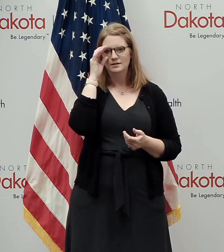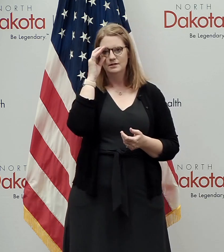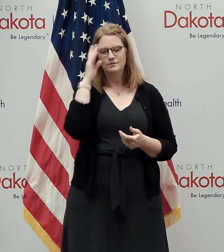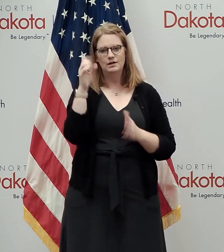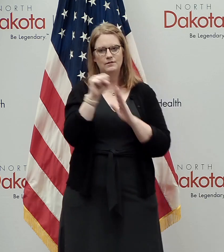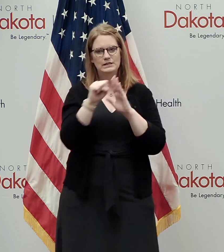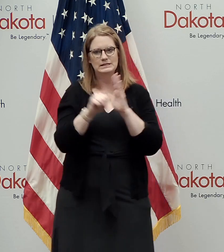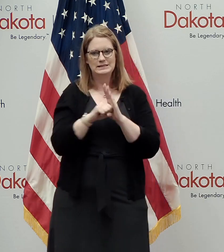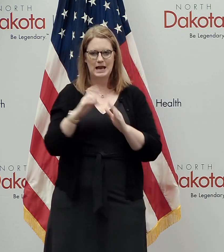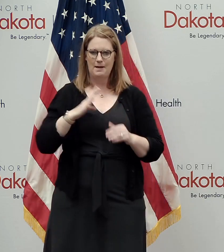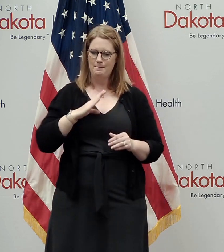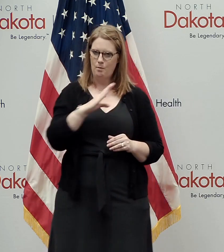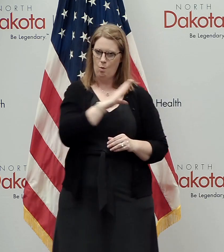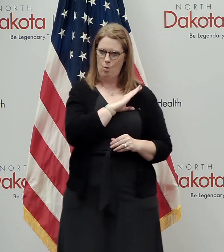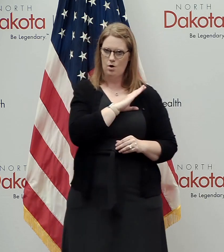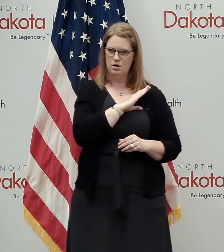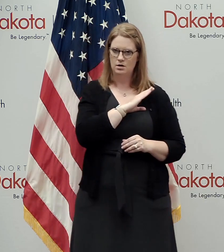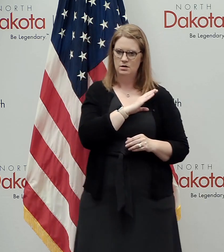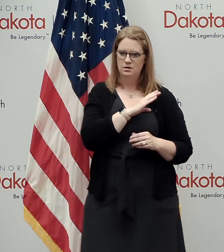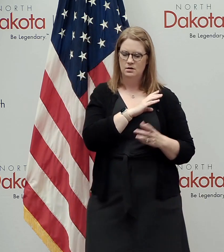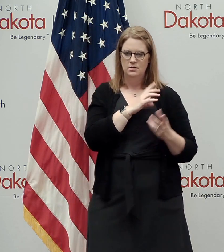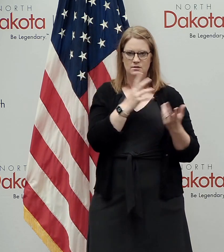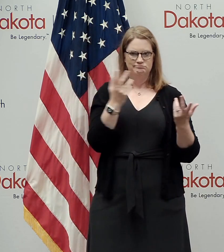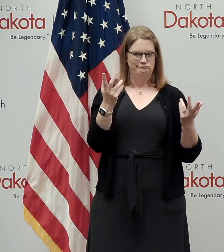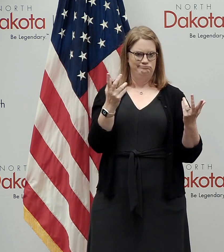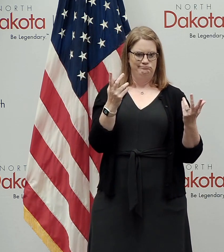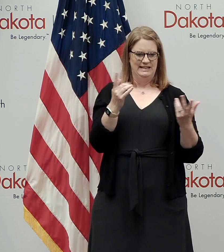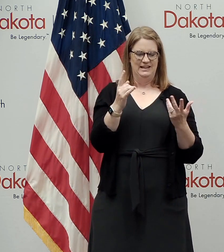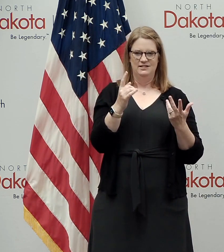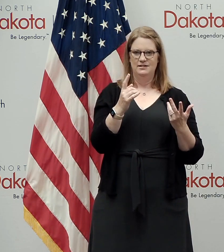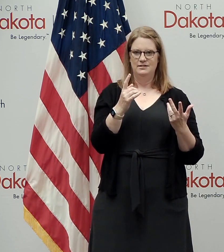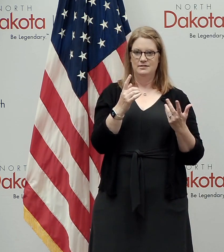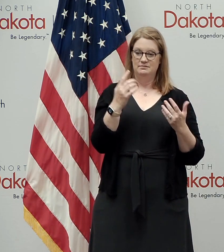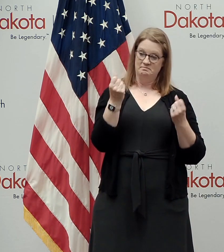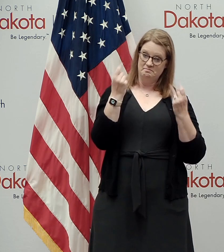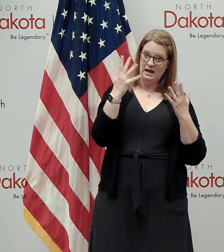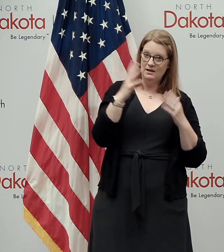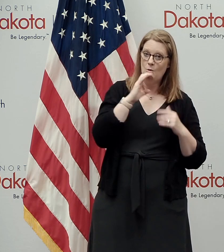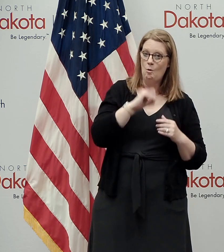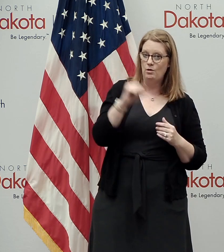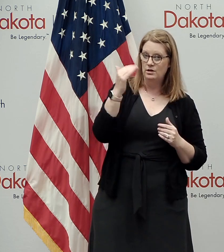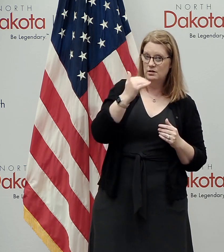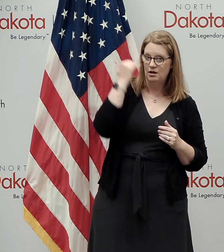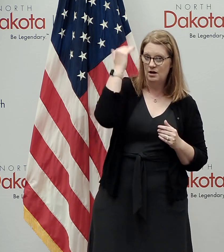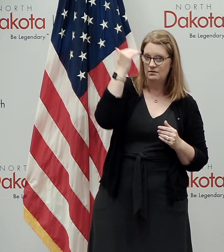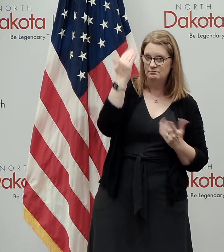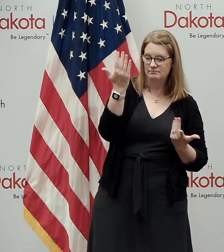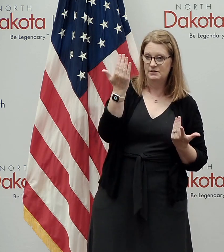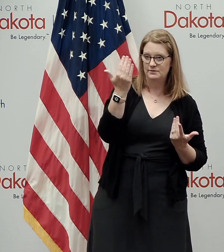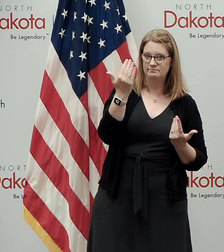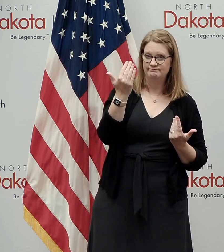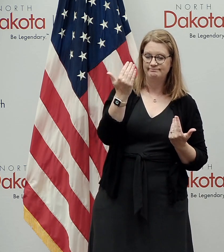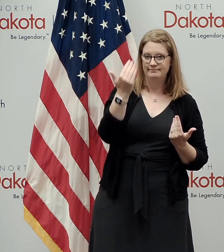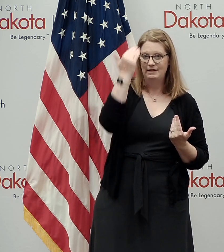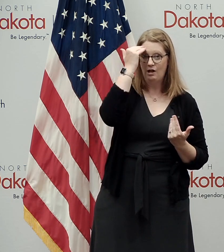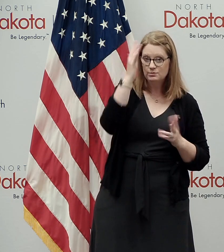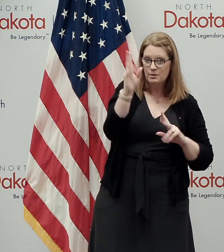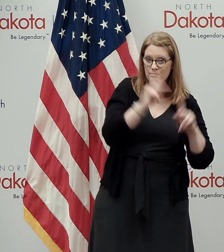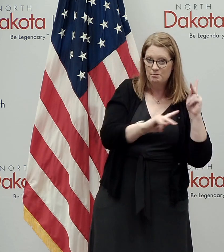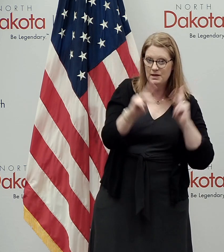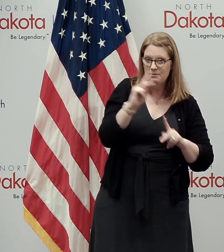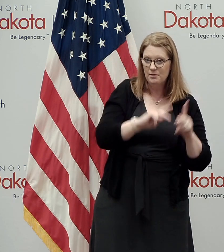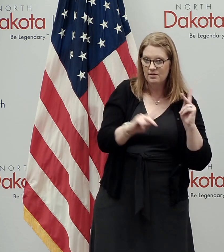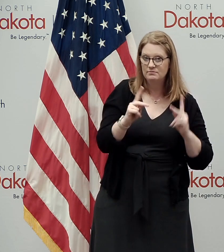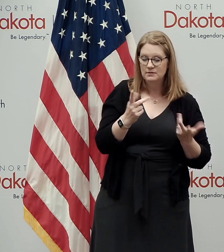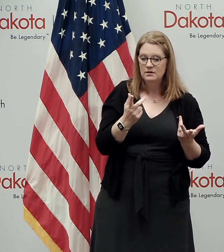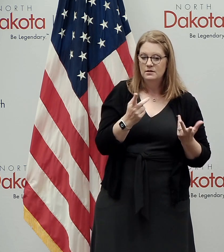a state board made up of many wonderful, older, knowledgeable people, but the wisdom of many generations